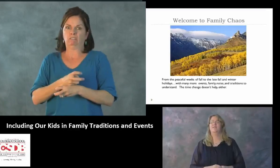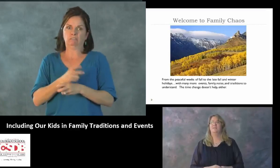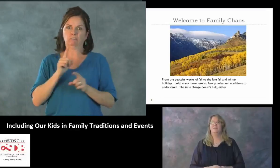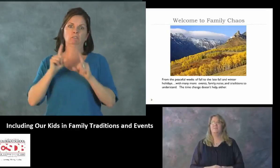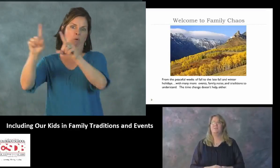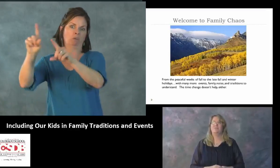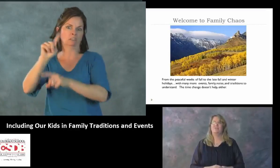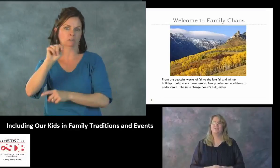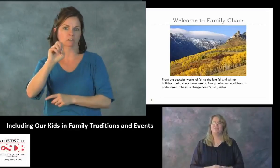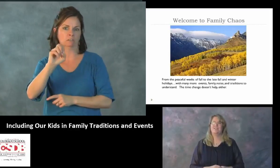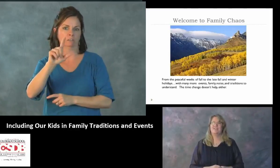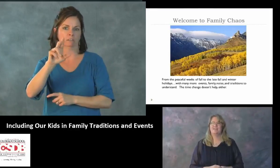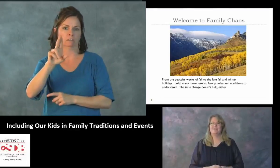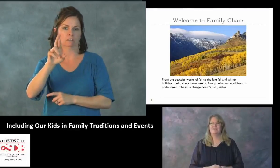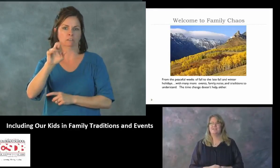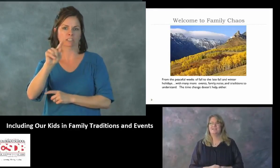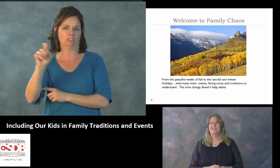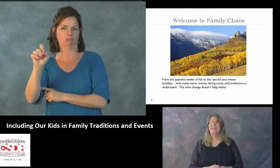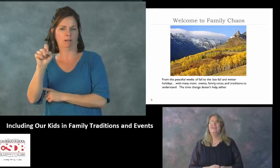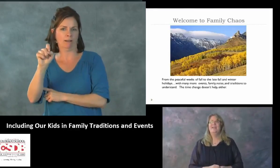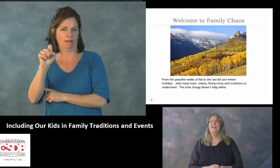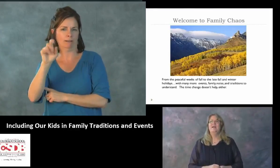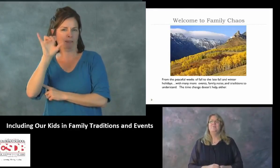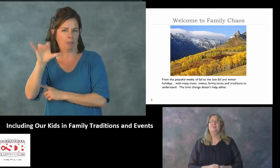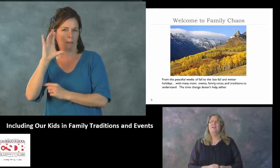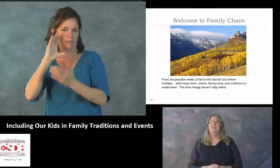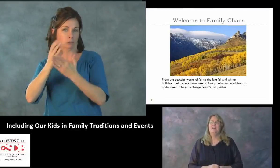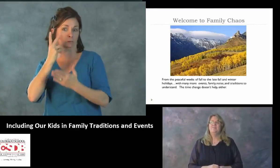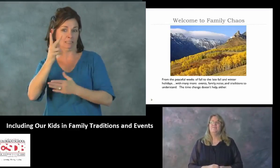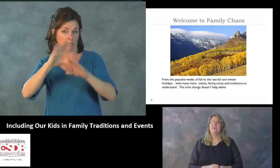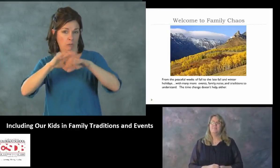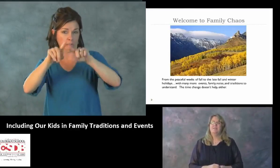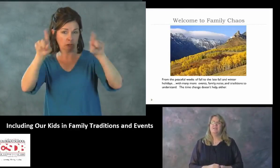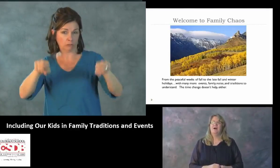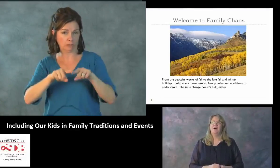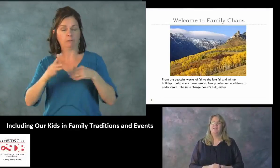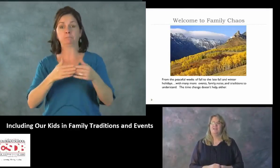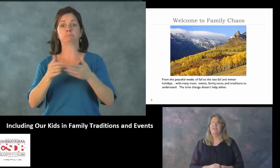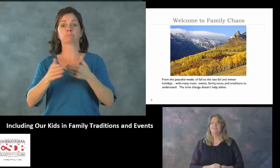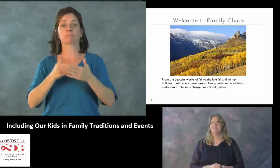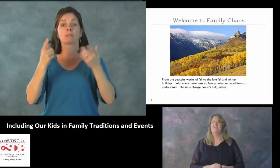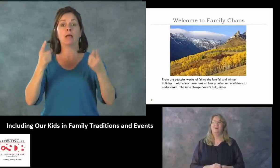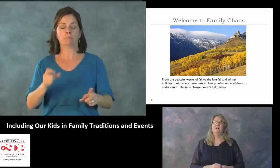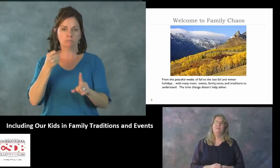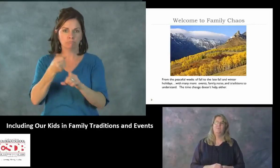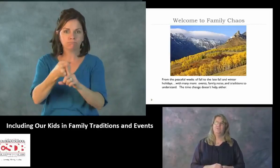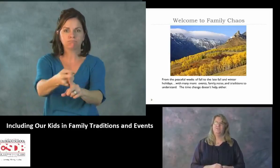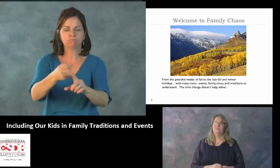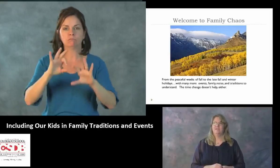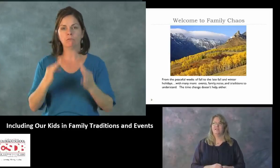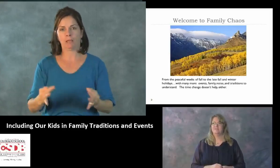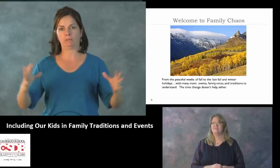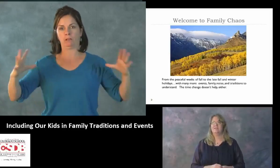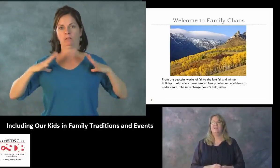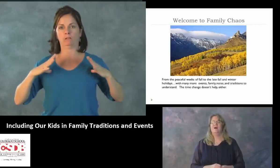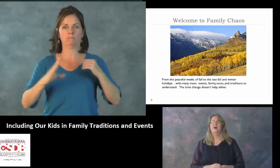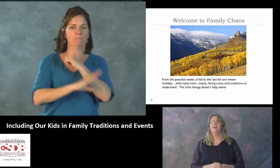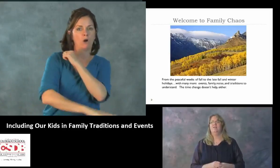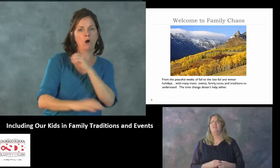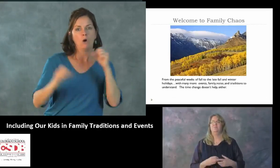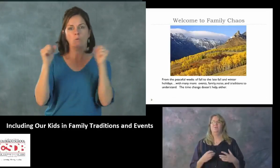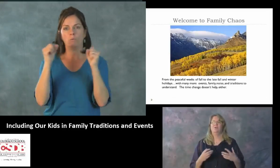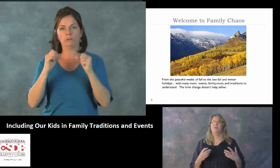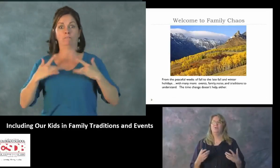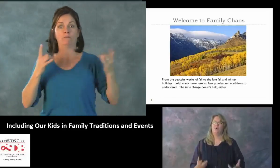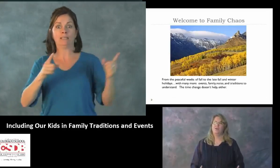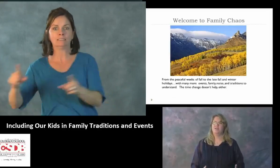Telluride, the picture that you're seeing on the screen. But then come the family holidays, the fall and winter events, all